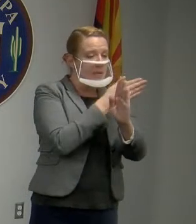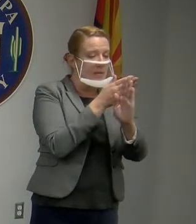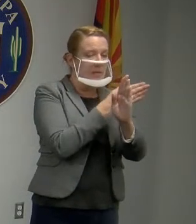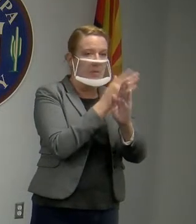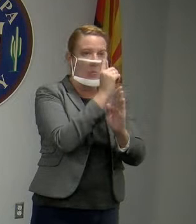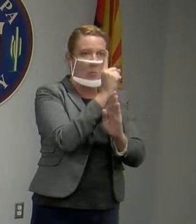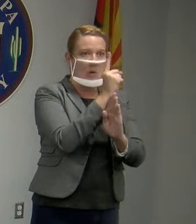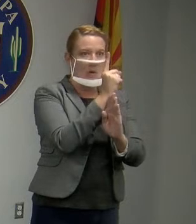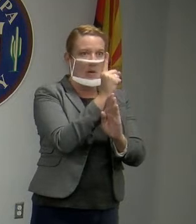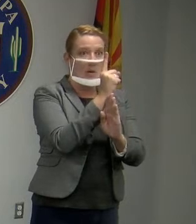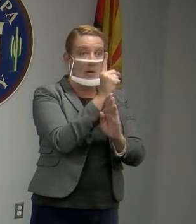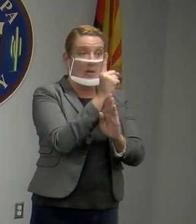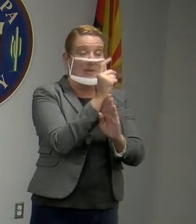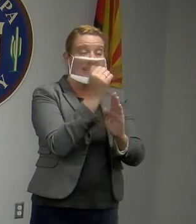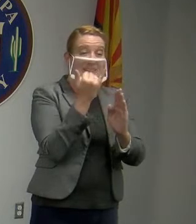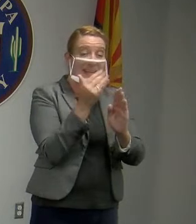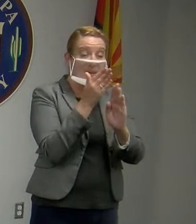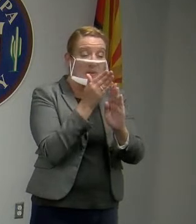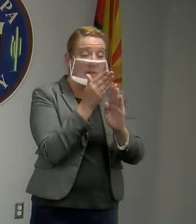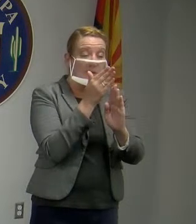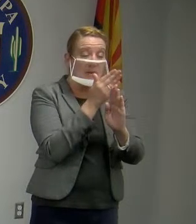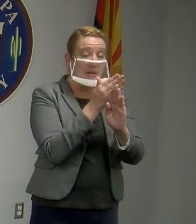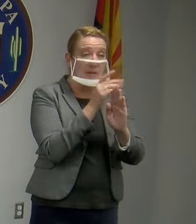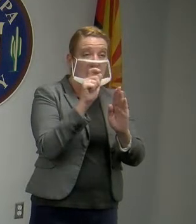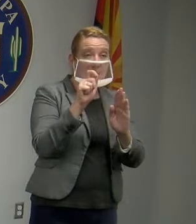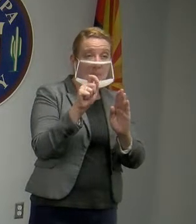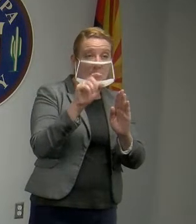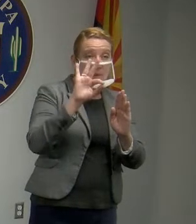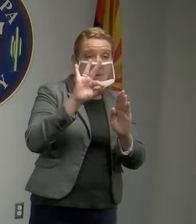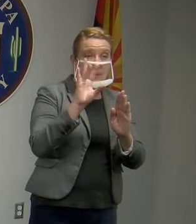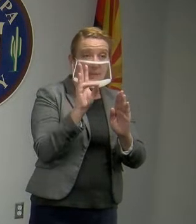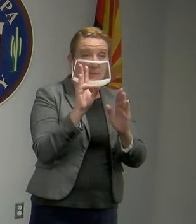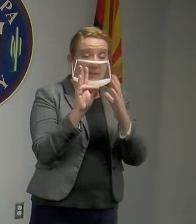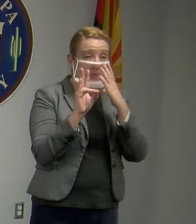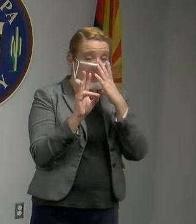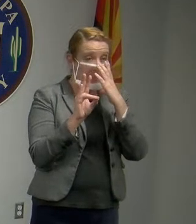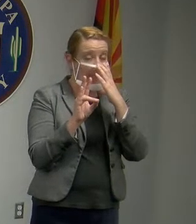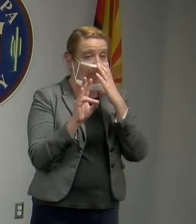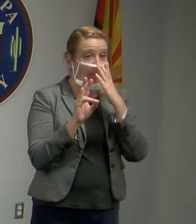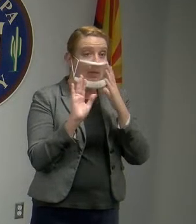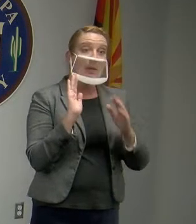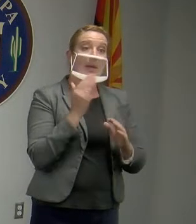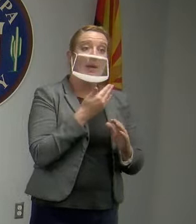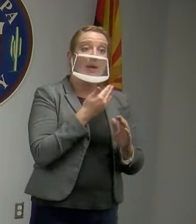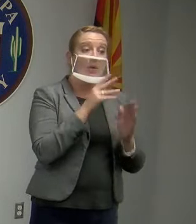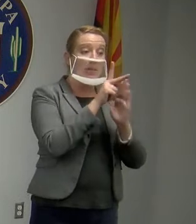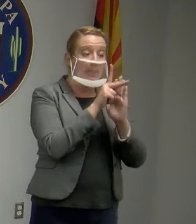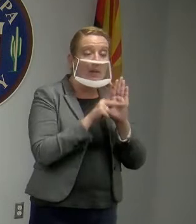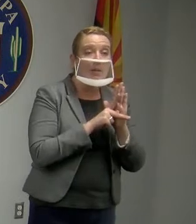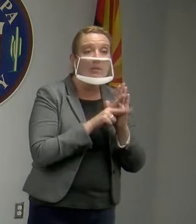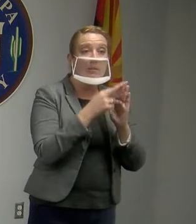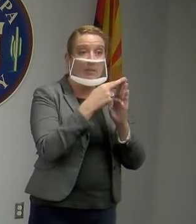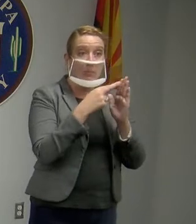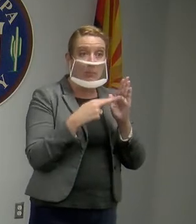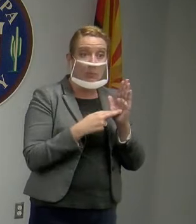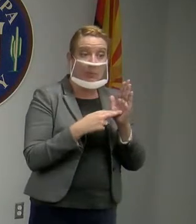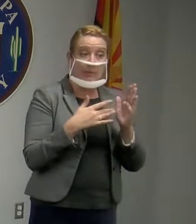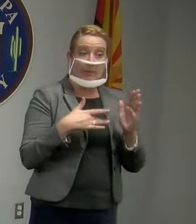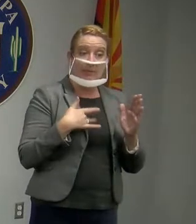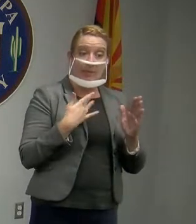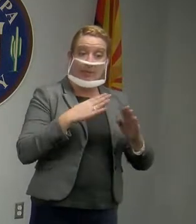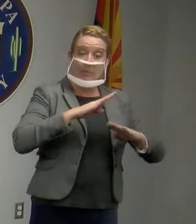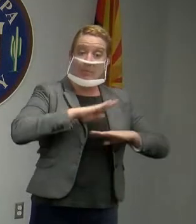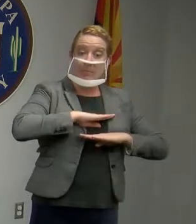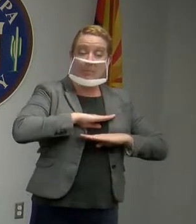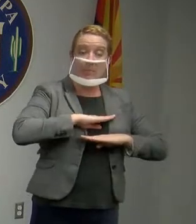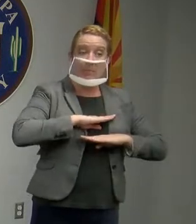be, is that good enough? And are enough measures in place to see numbers start going down to a more manageable level? Okay,